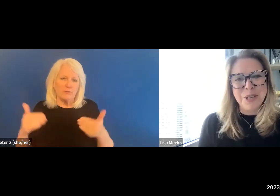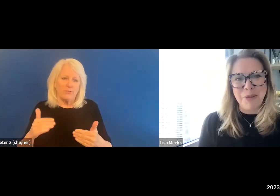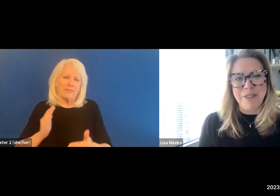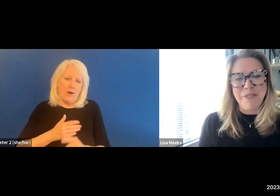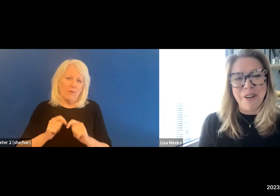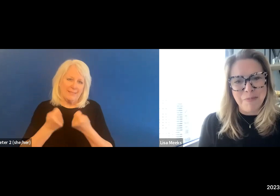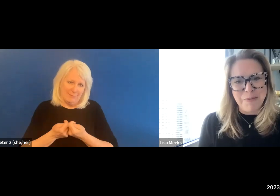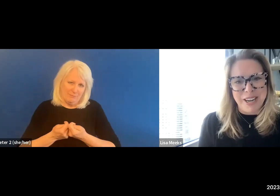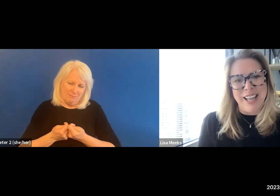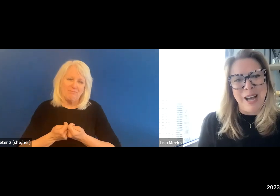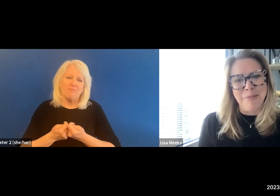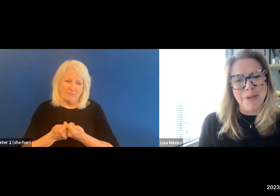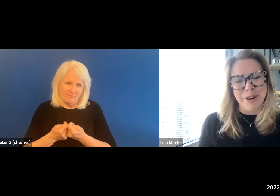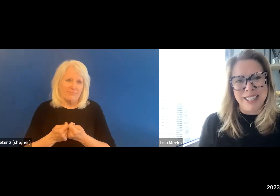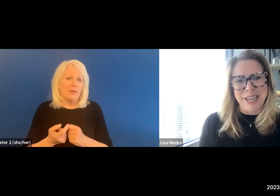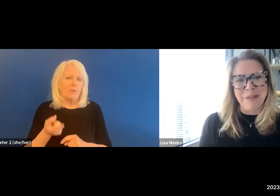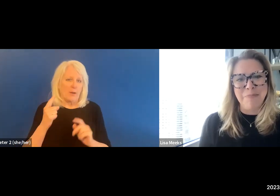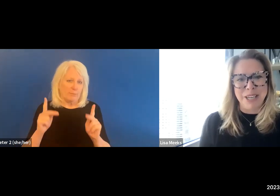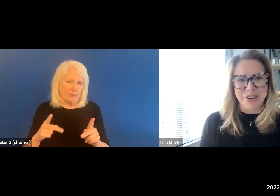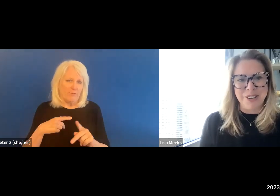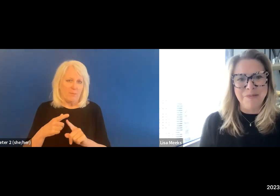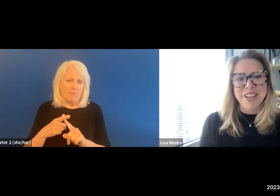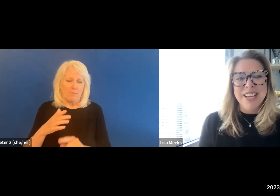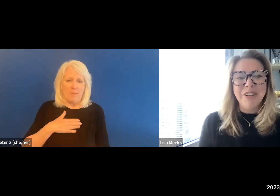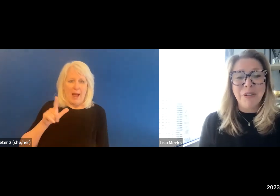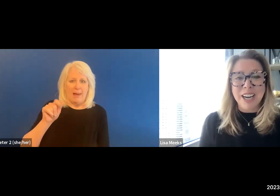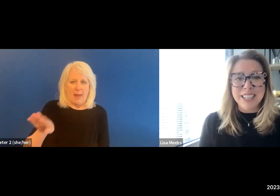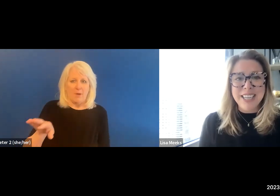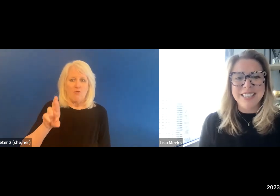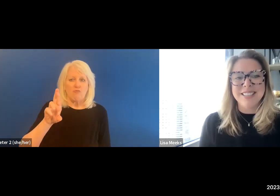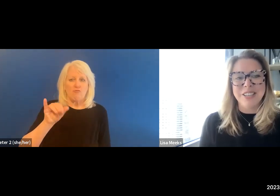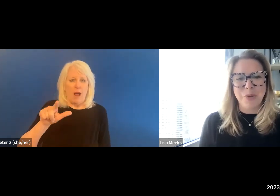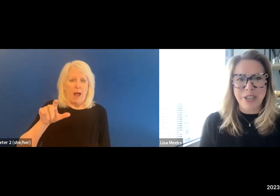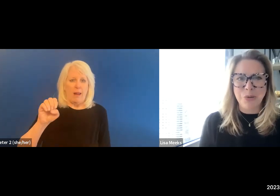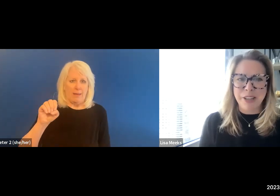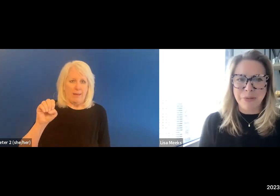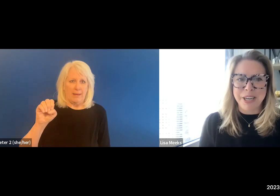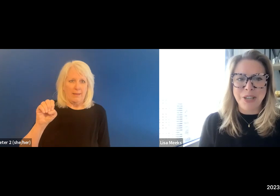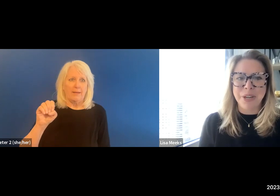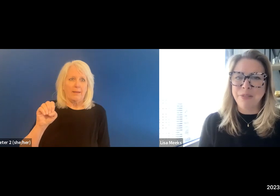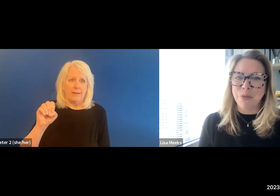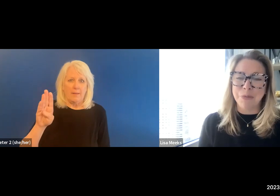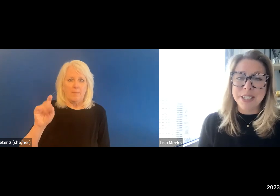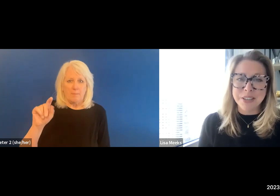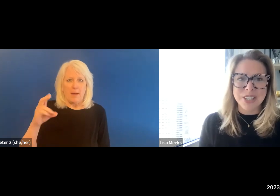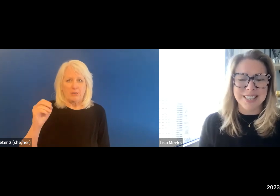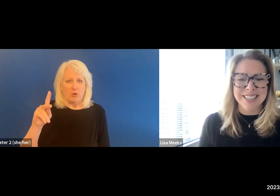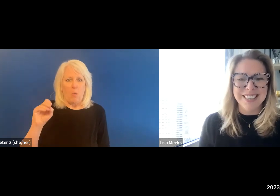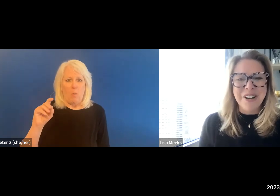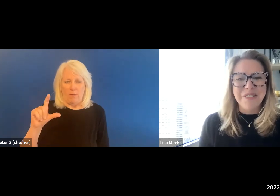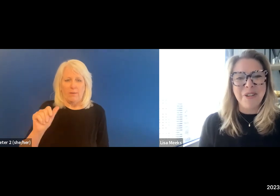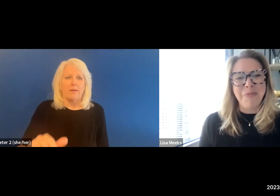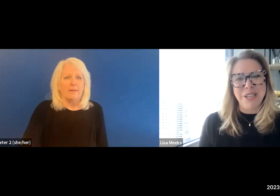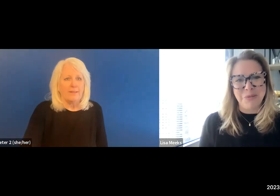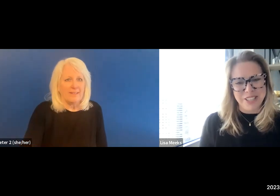to someone from my lab, Rylee Betchkal. And Rylee is the 2023-24 research